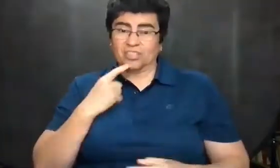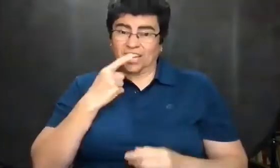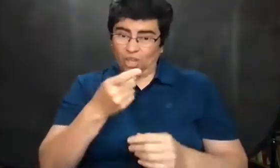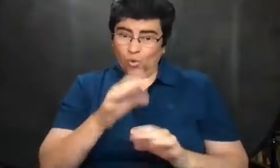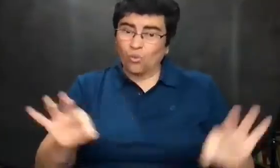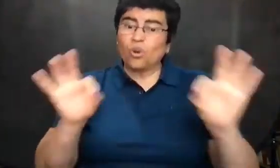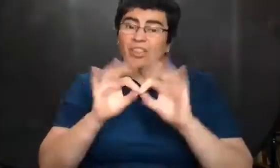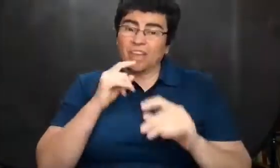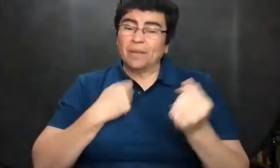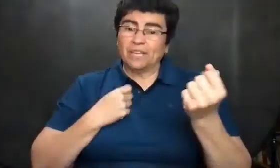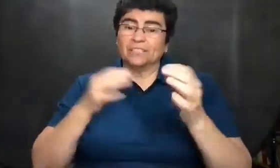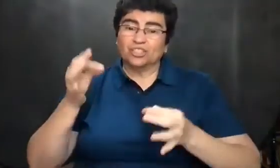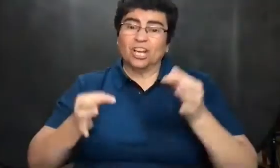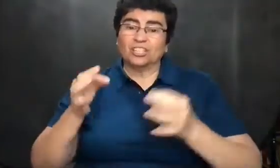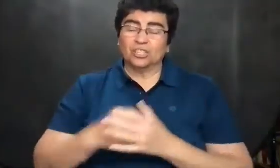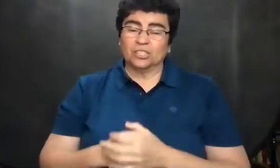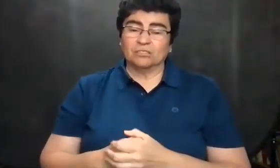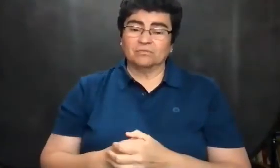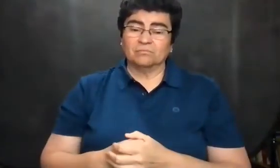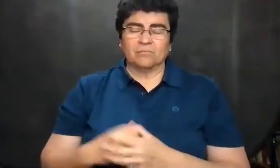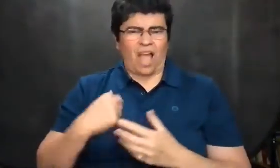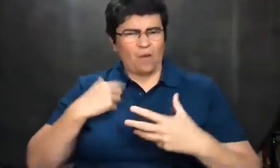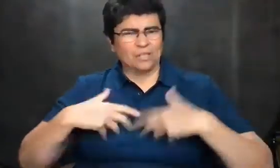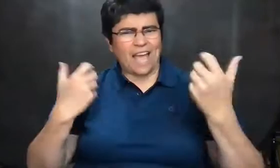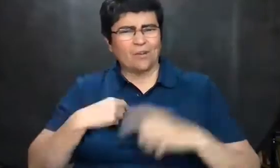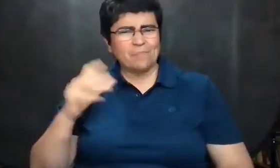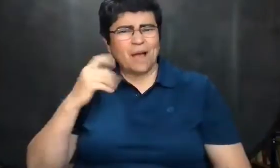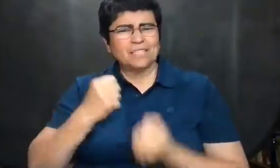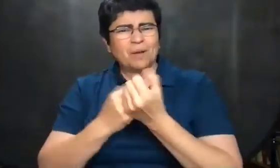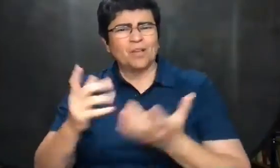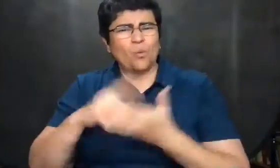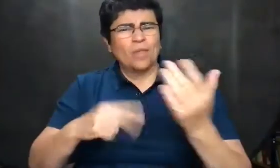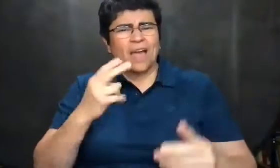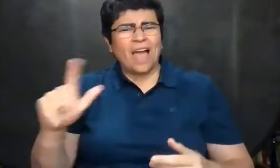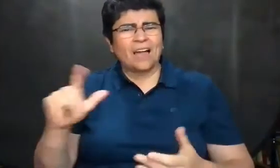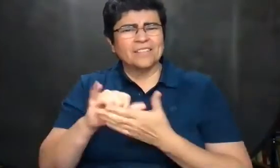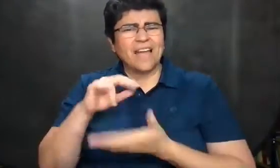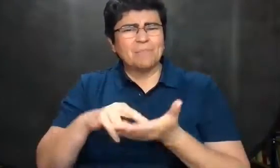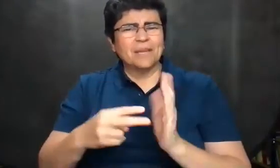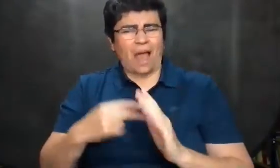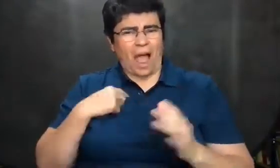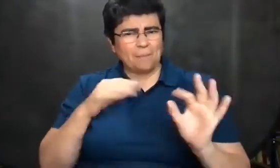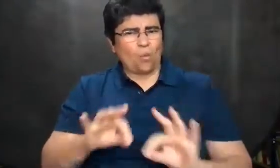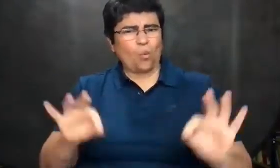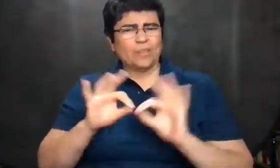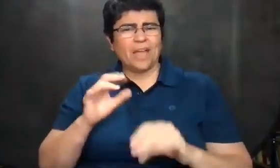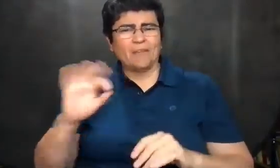being judged. And I was angry at her. I was like, well, what the hell does that mean? I'm worthy of being judged. She